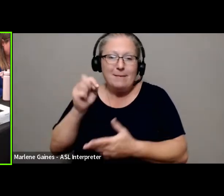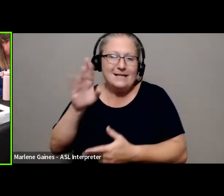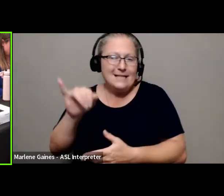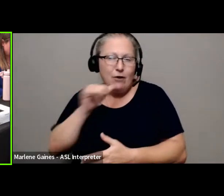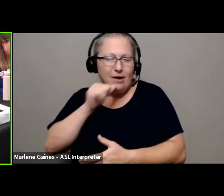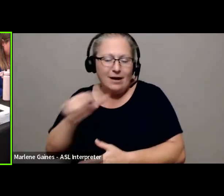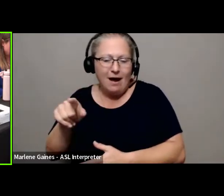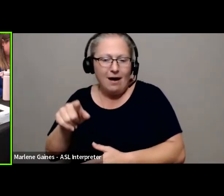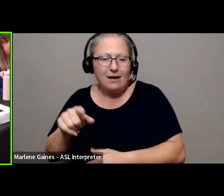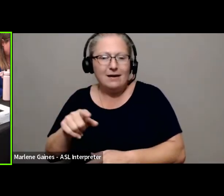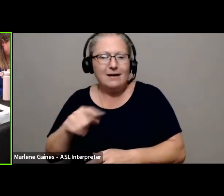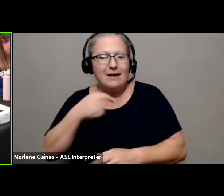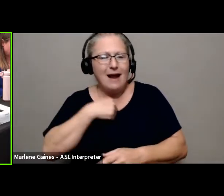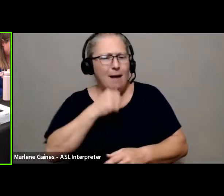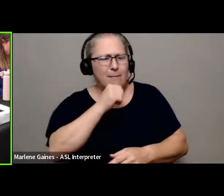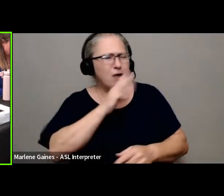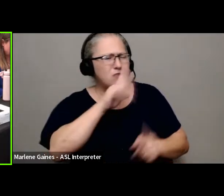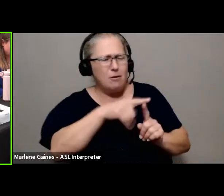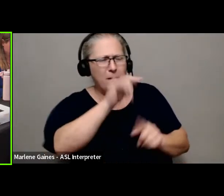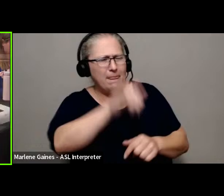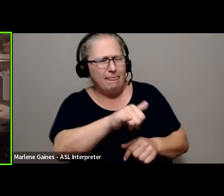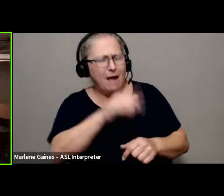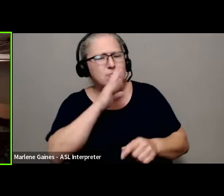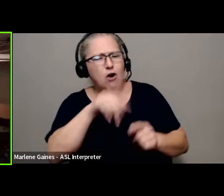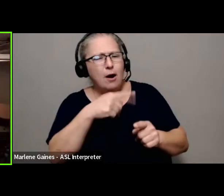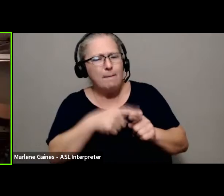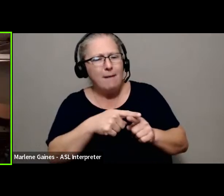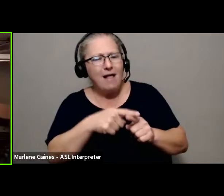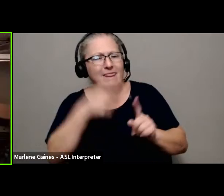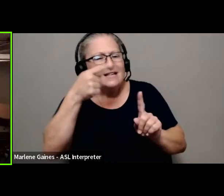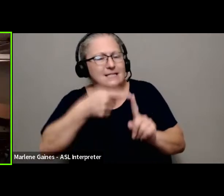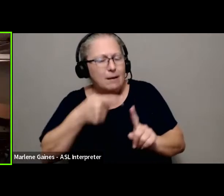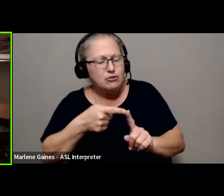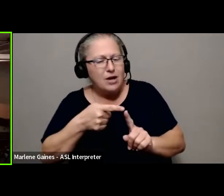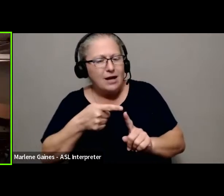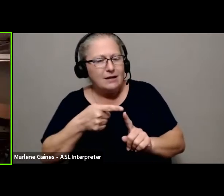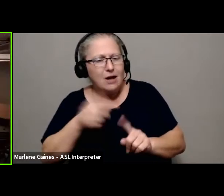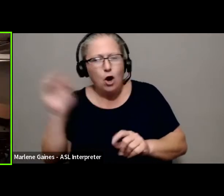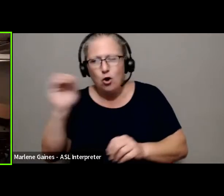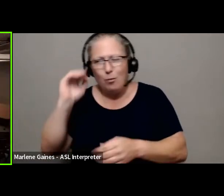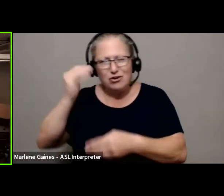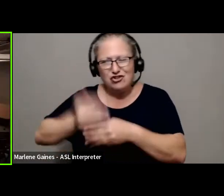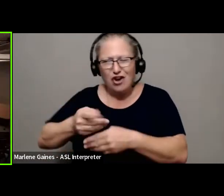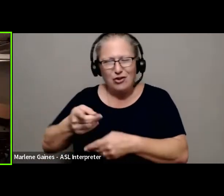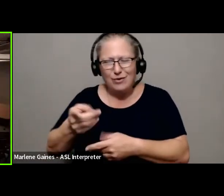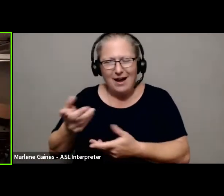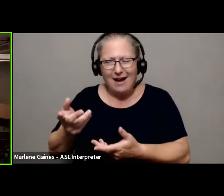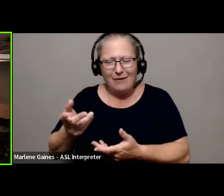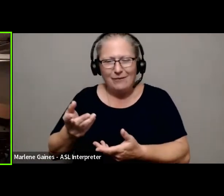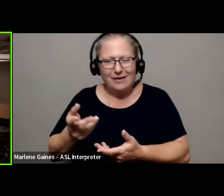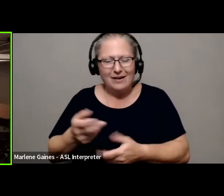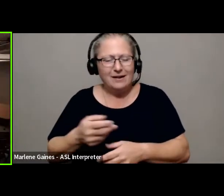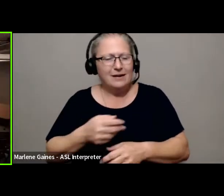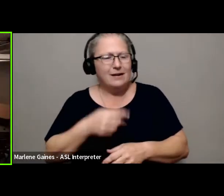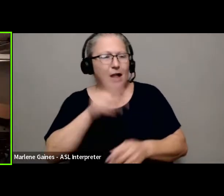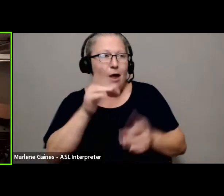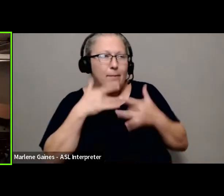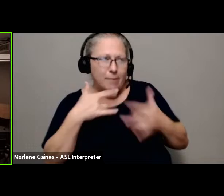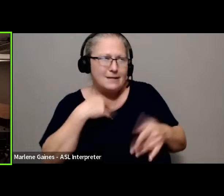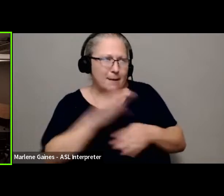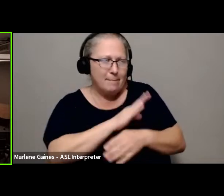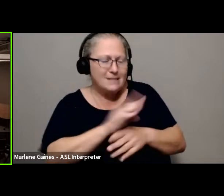didn't. Well, I'm not talking think about everybody that. shut I'm you talking about down. the subject matter. Nobody shut you down. And usually I'm busy, but I